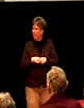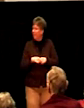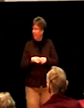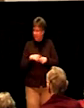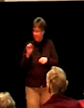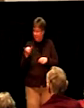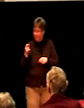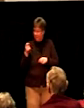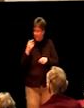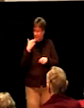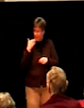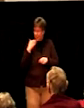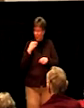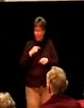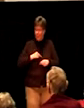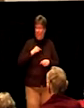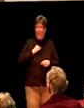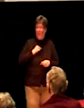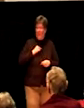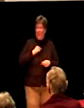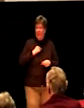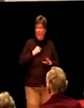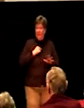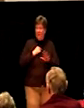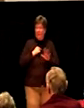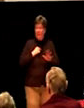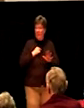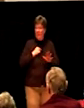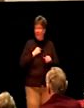Is that a little better? Okay. I'm going to try to be careful.